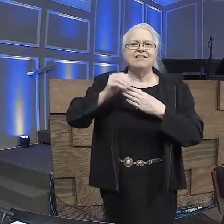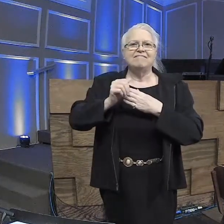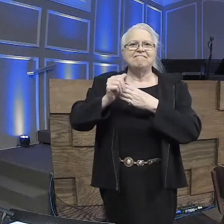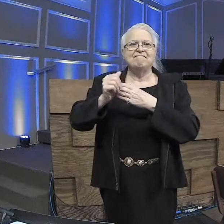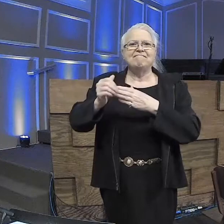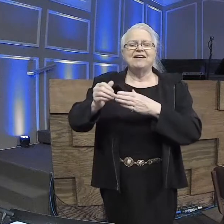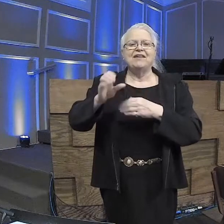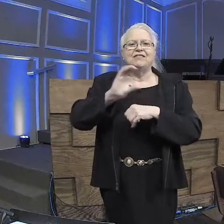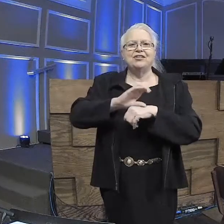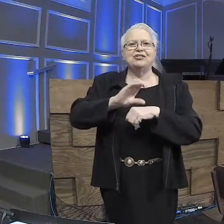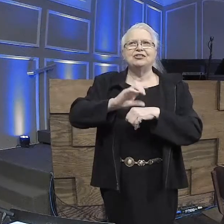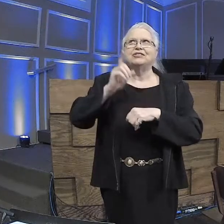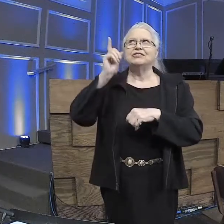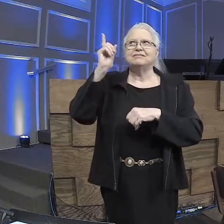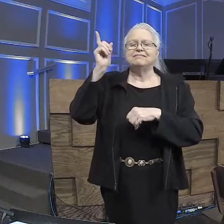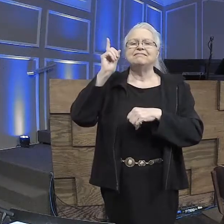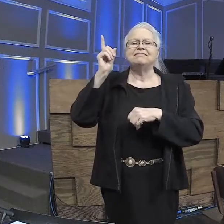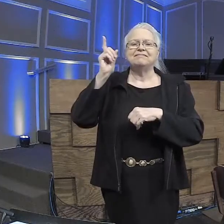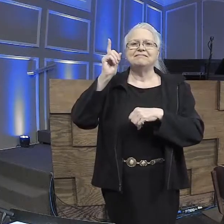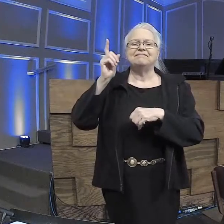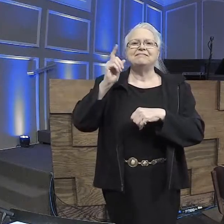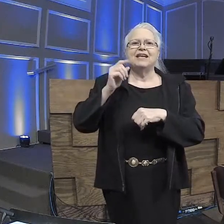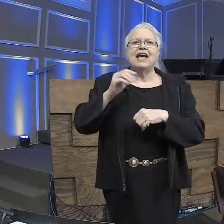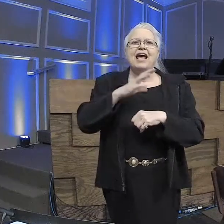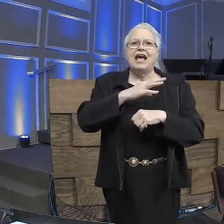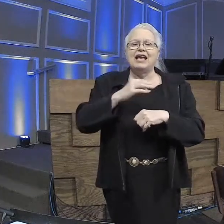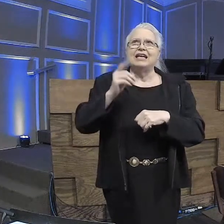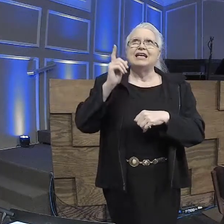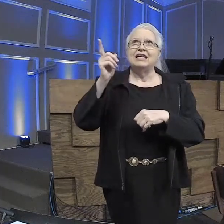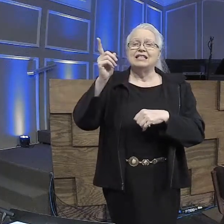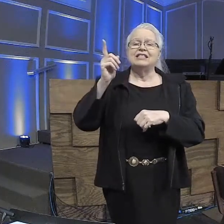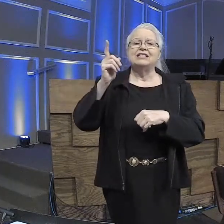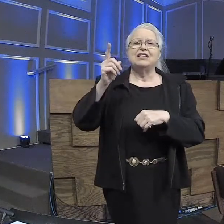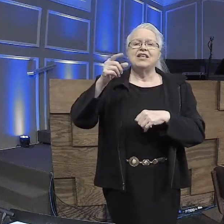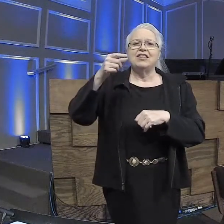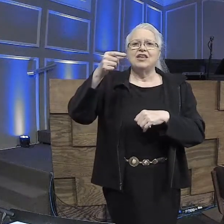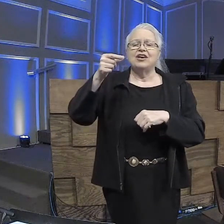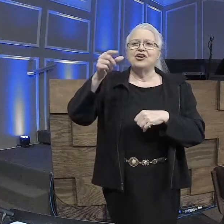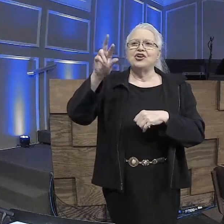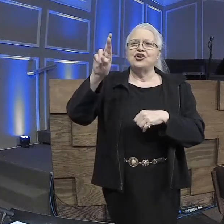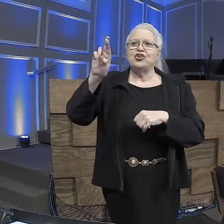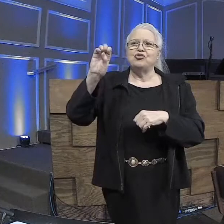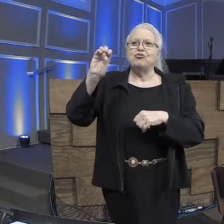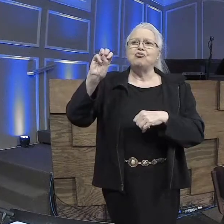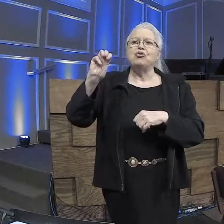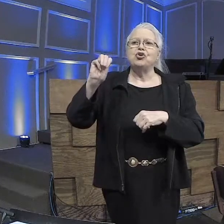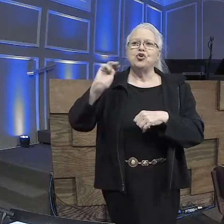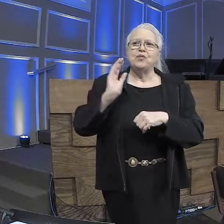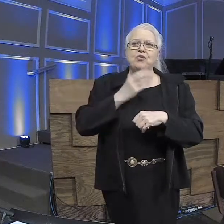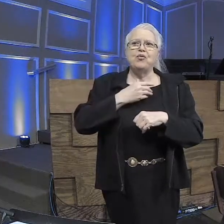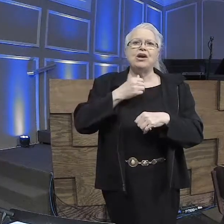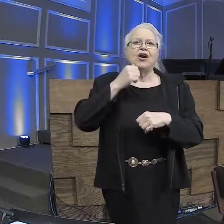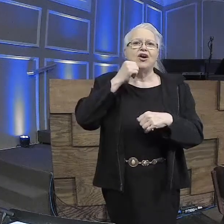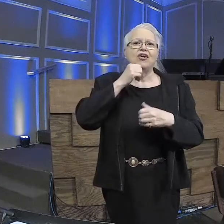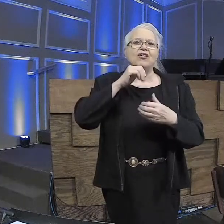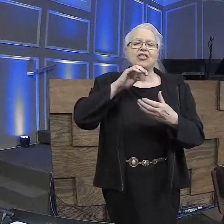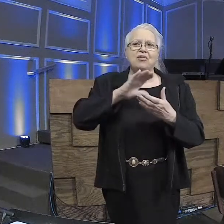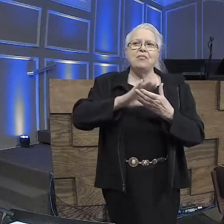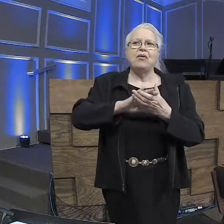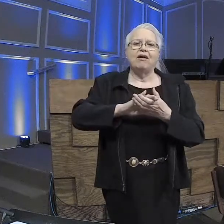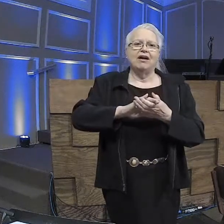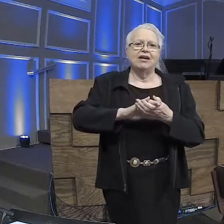And he indeed is the bridegroom, and we're the bride. Would you bow your heads with me today as we